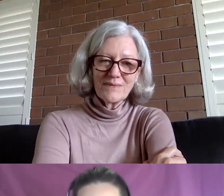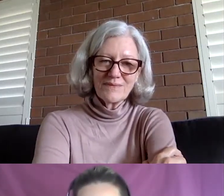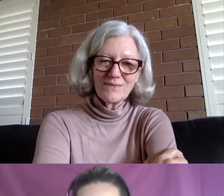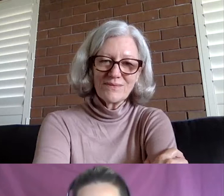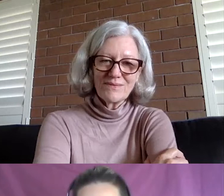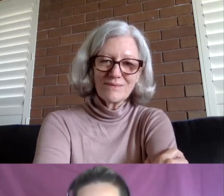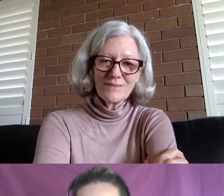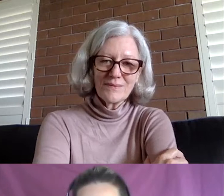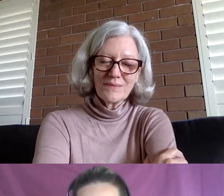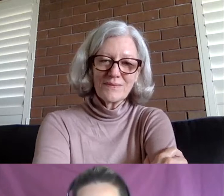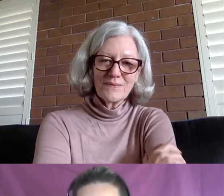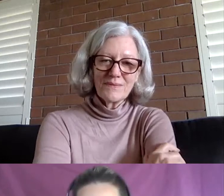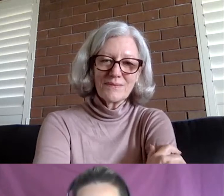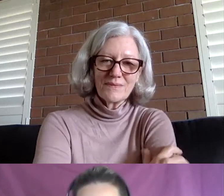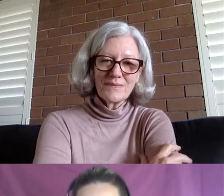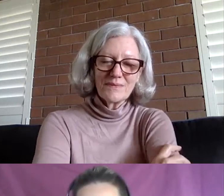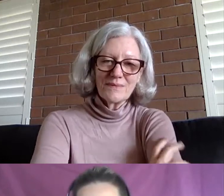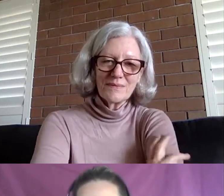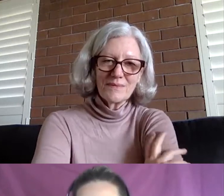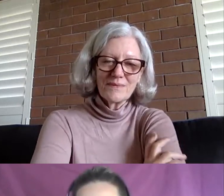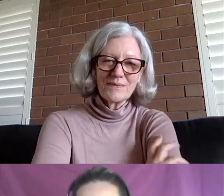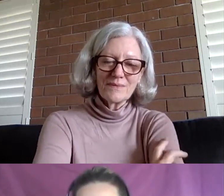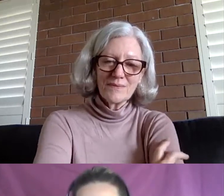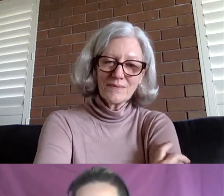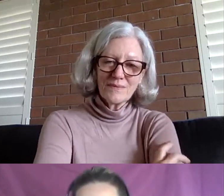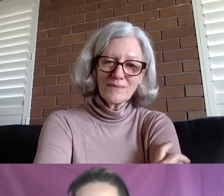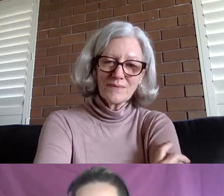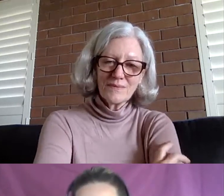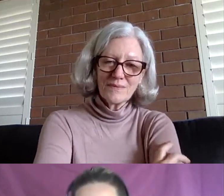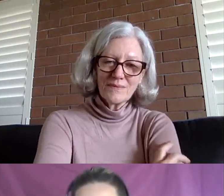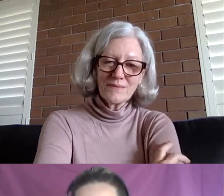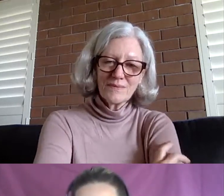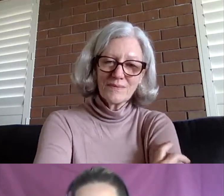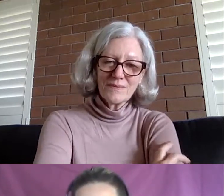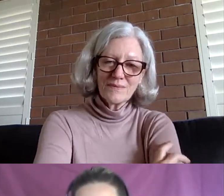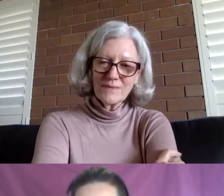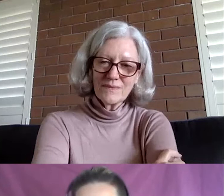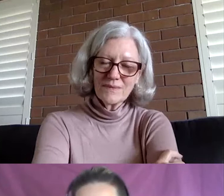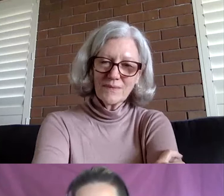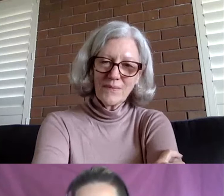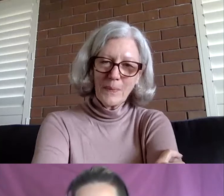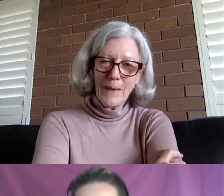guess, from the last little bit that Janine was talking about. So if people start using keyword